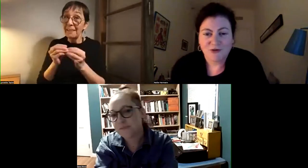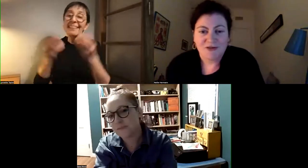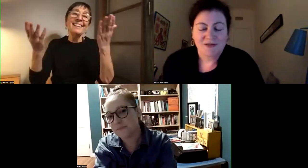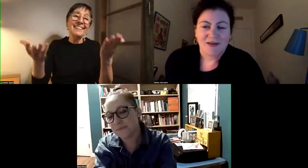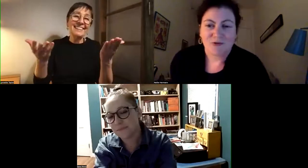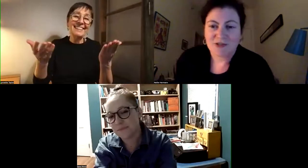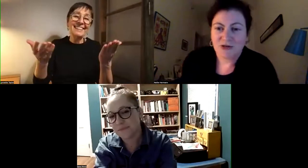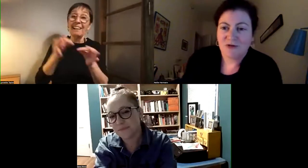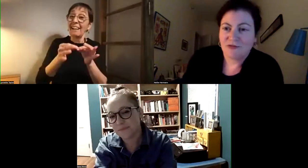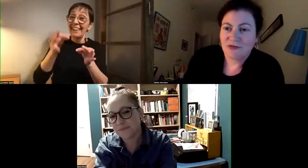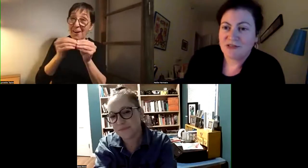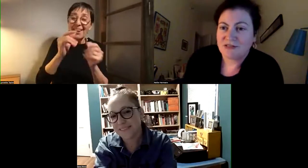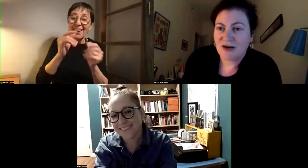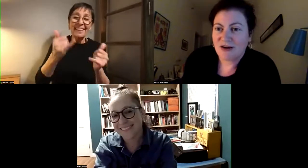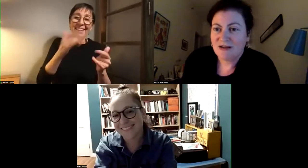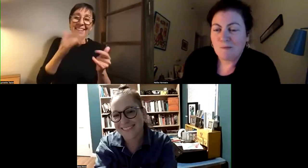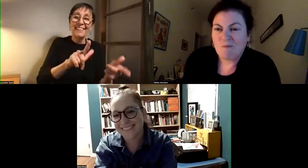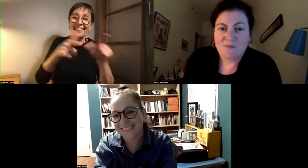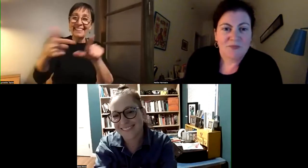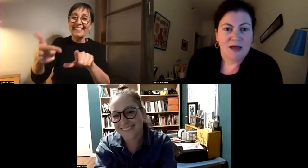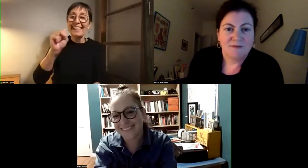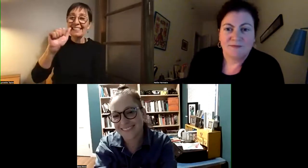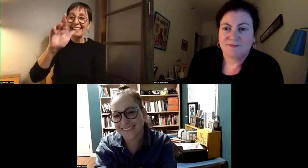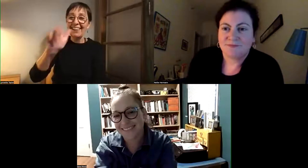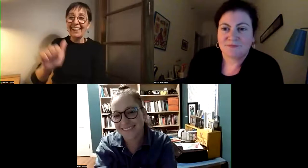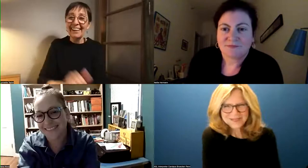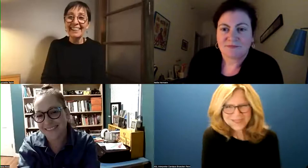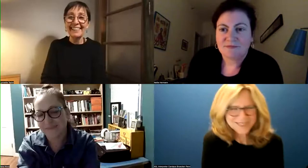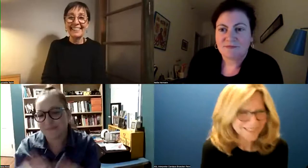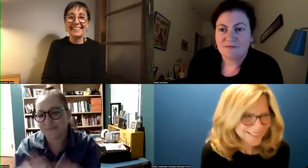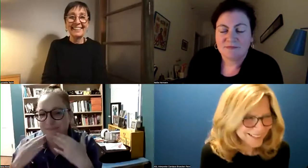ado, I will turn it over to Sara.